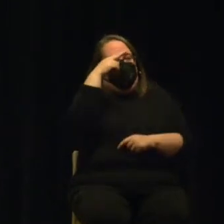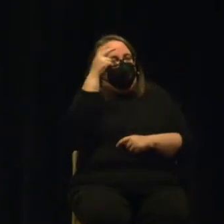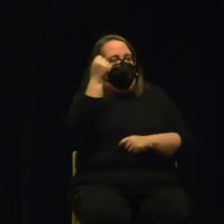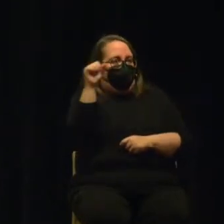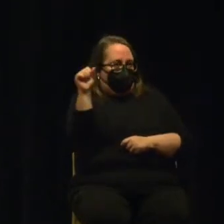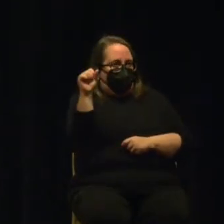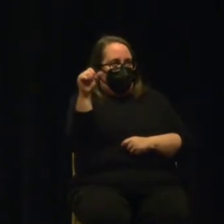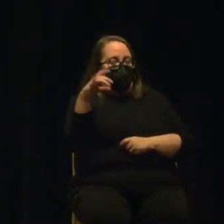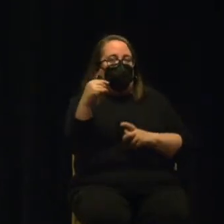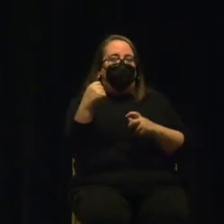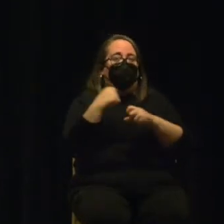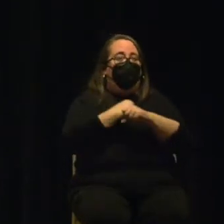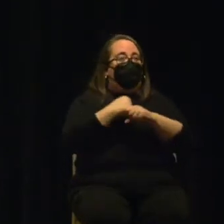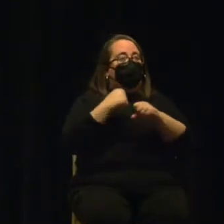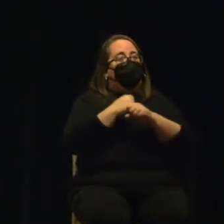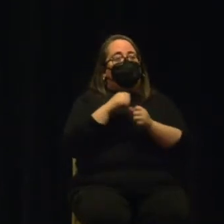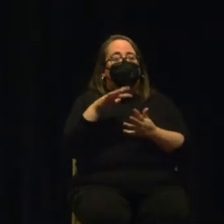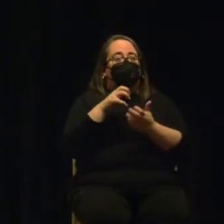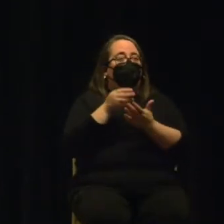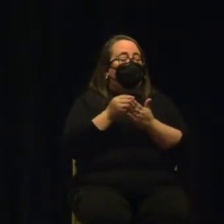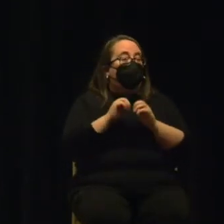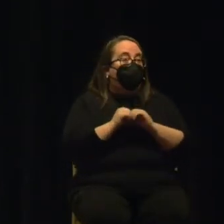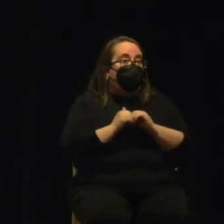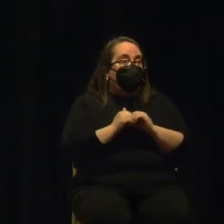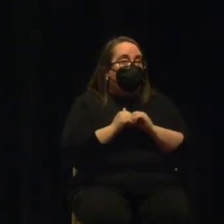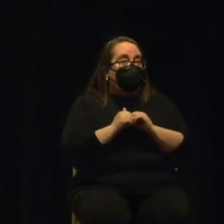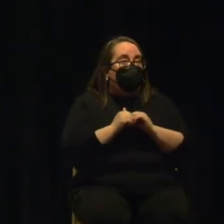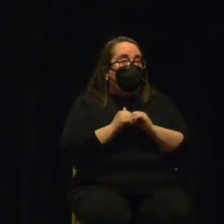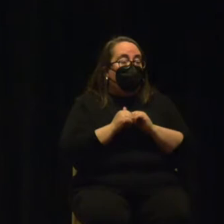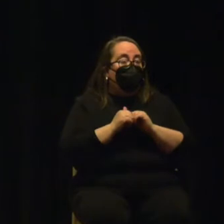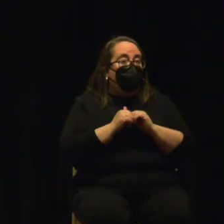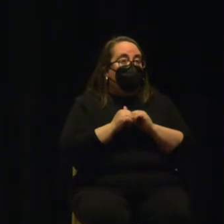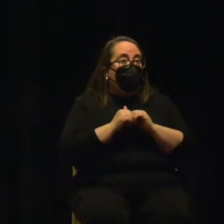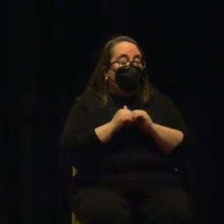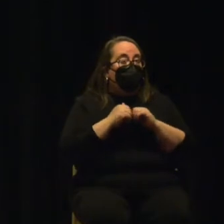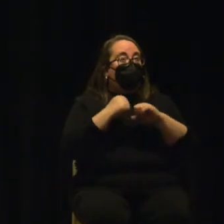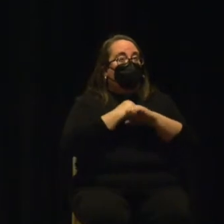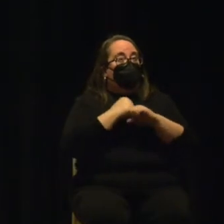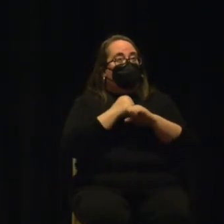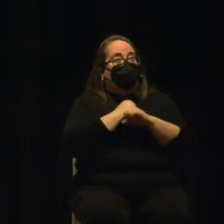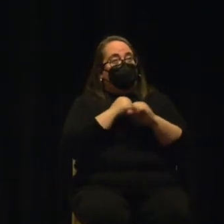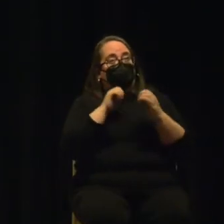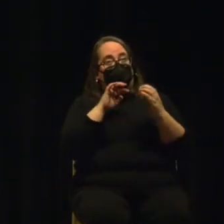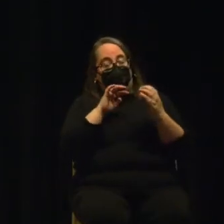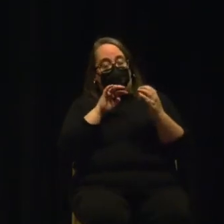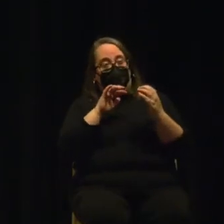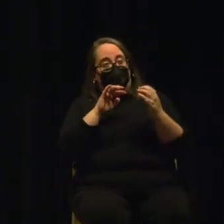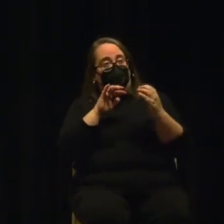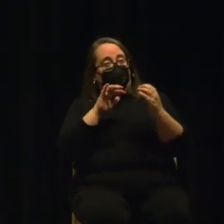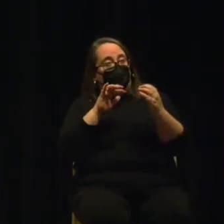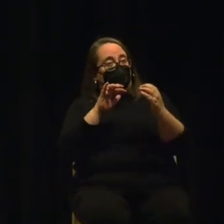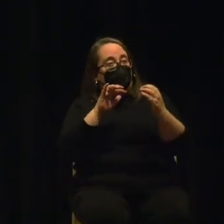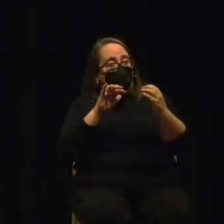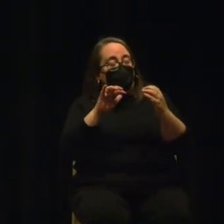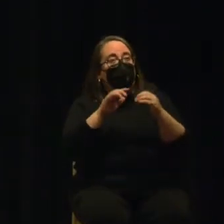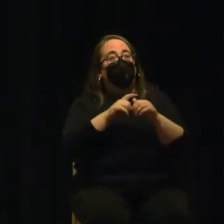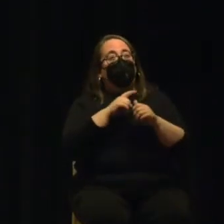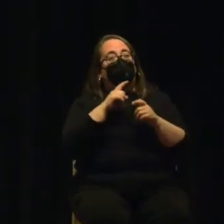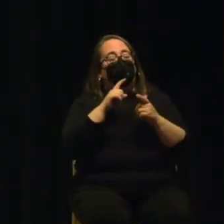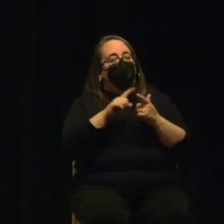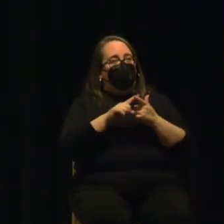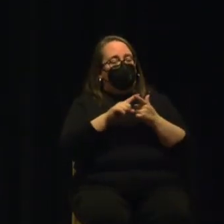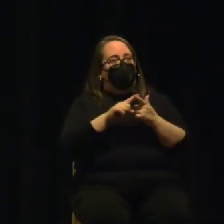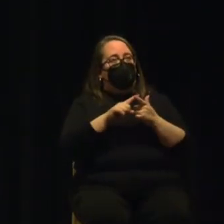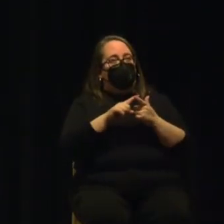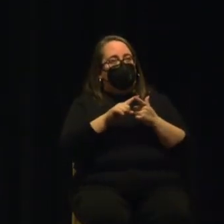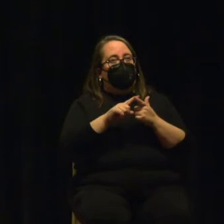he was fighting. He was making money by fighting with for Emilio Zapata's troops. And then he would go and